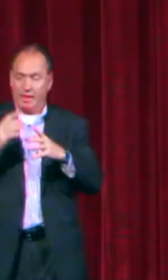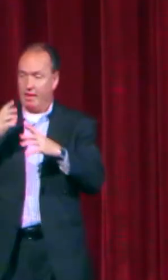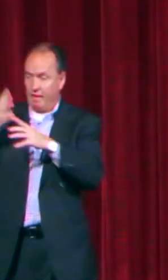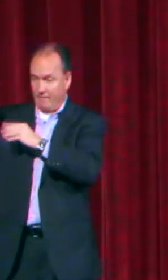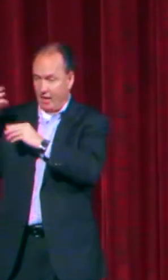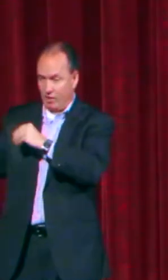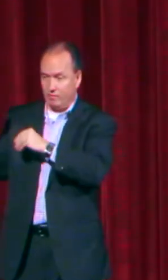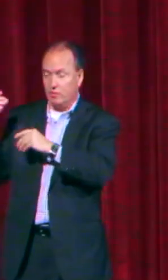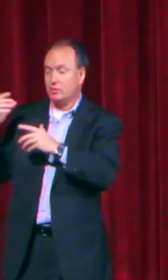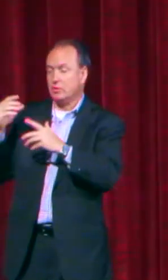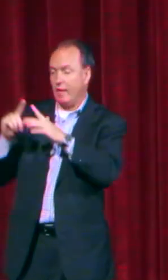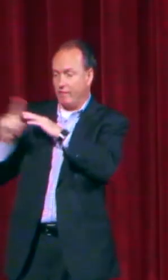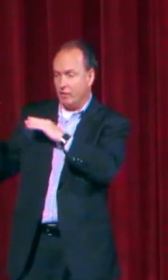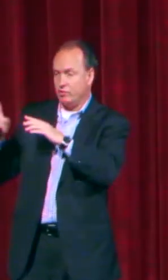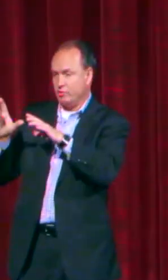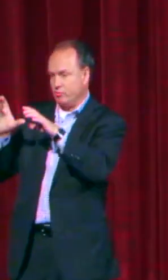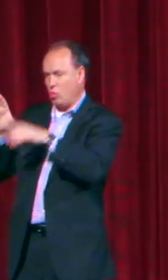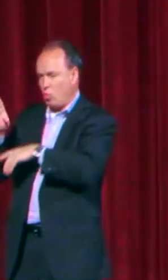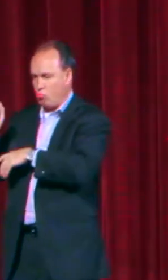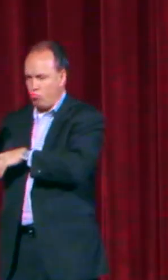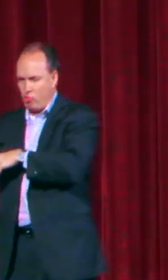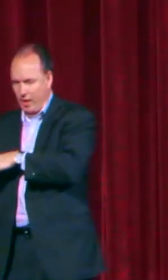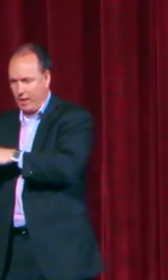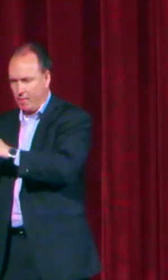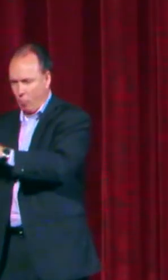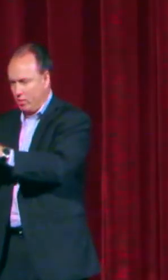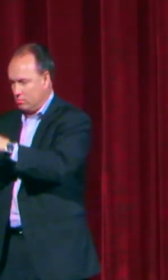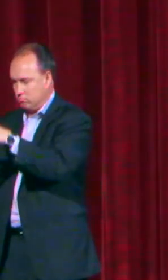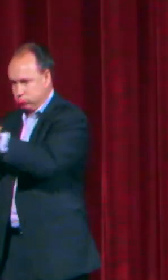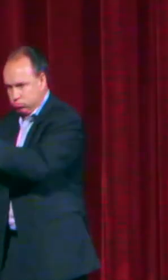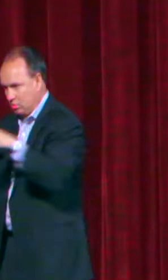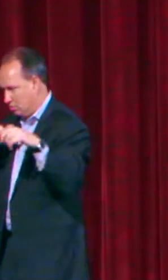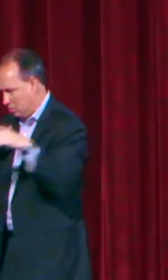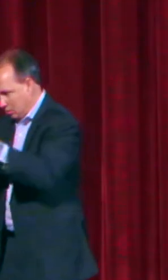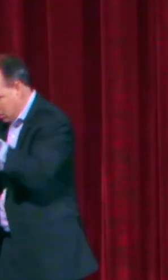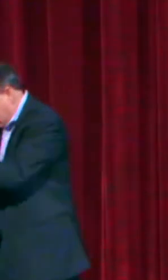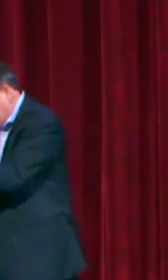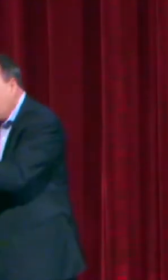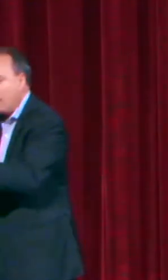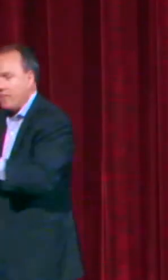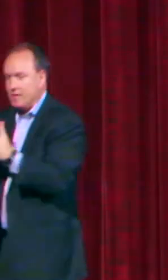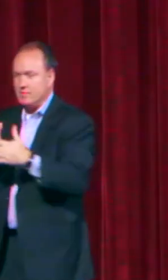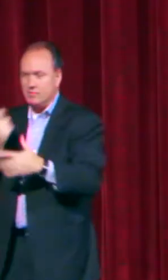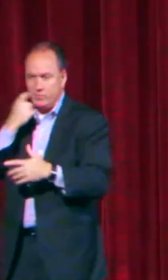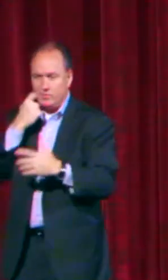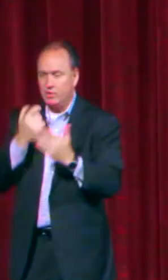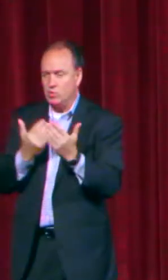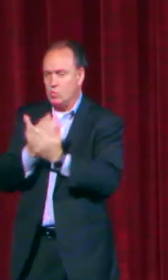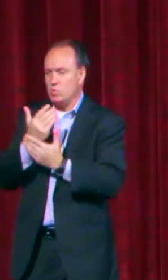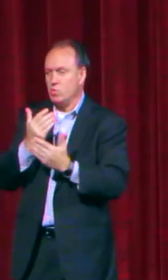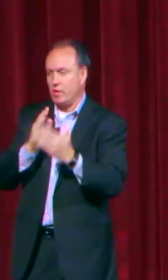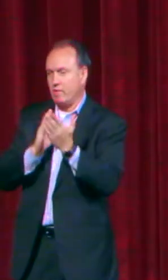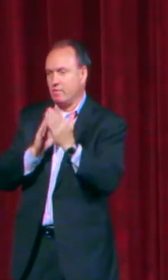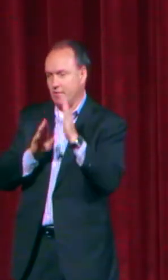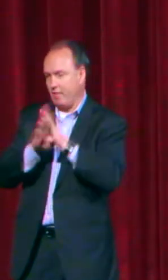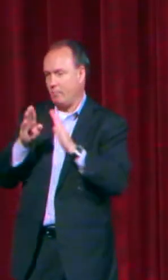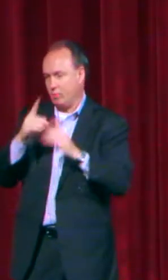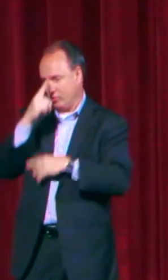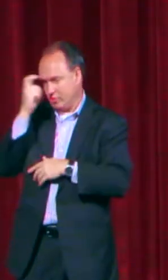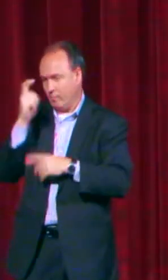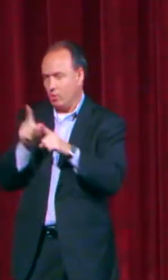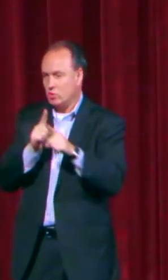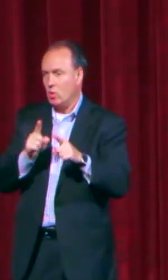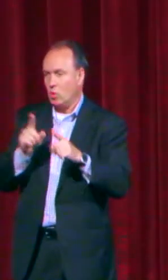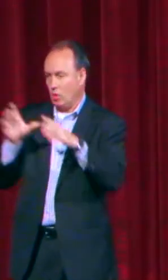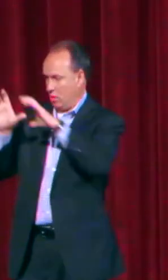Evacuation and rally points, those are some of the things that were implemented through this summer as well. Those rally points are